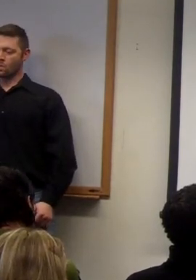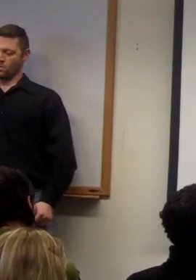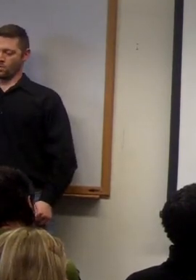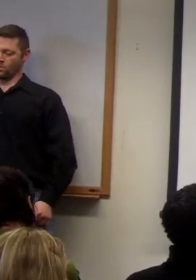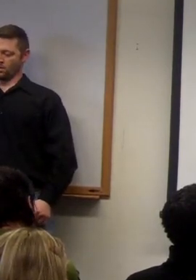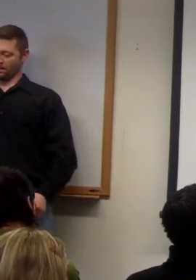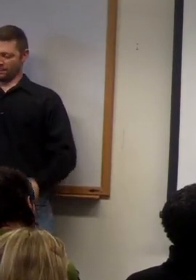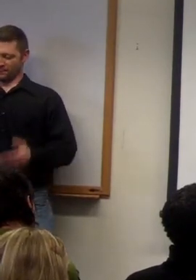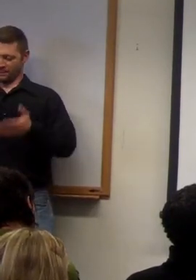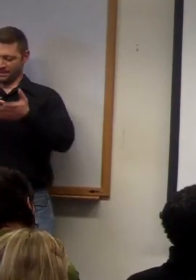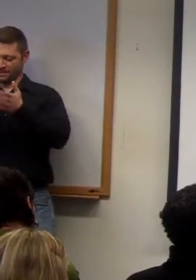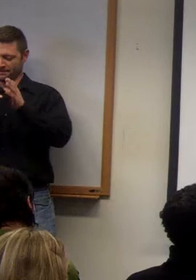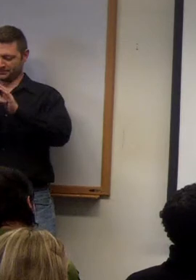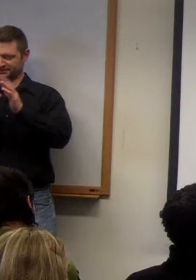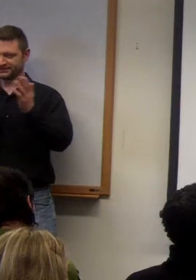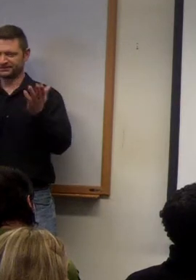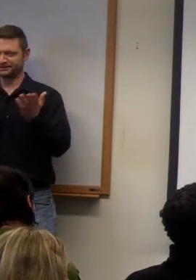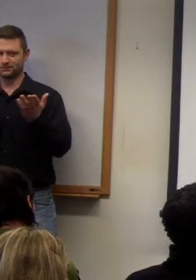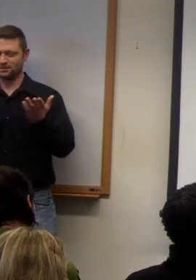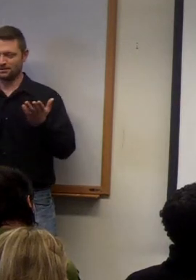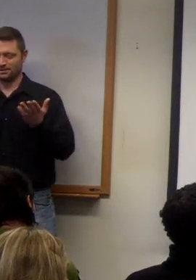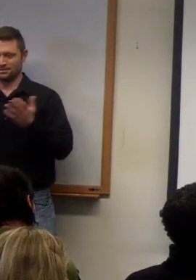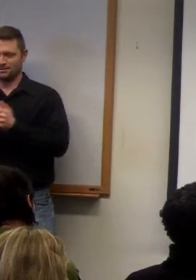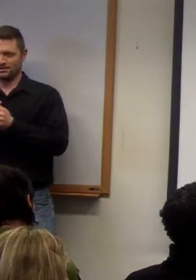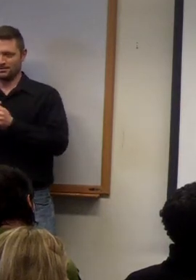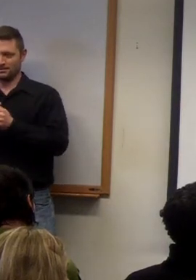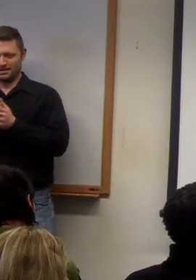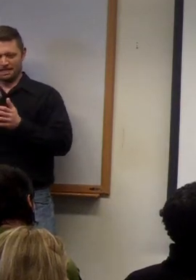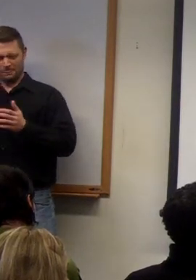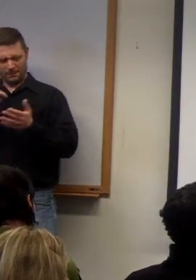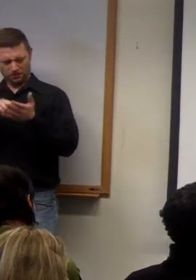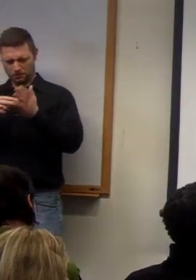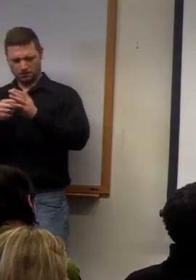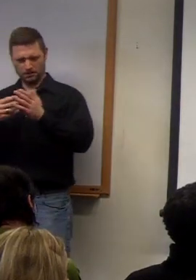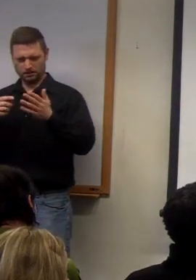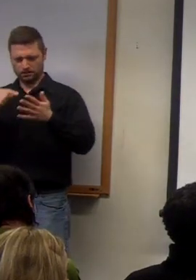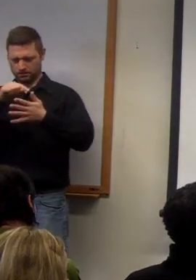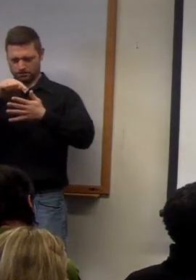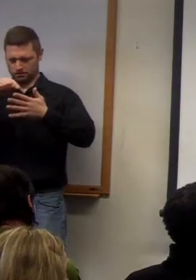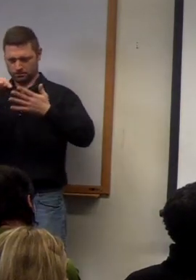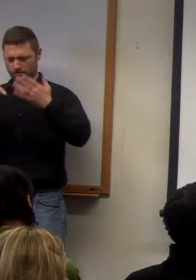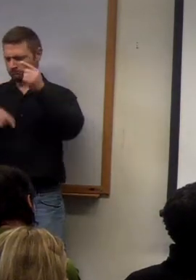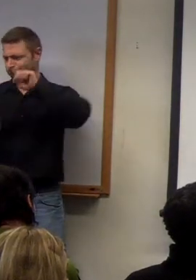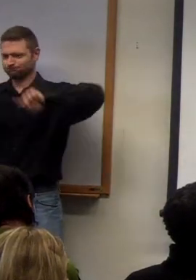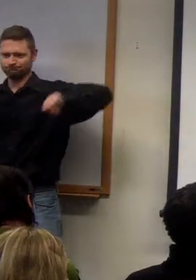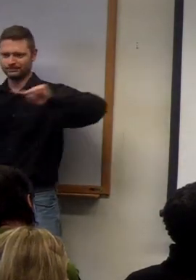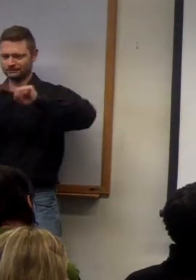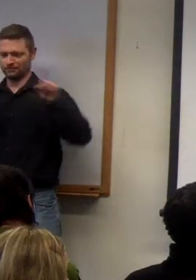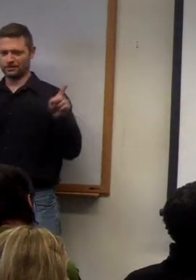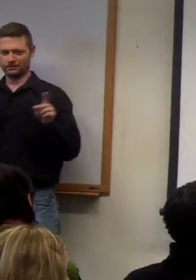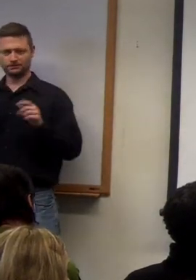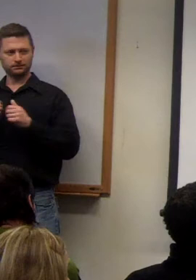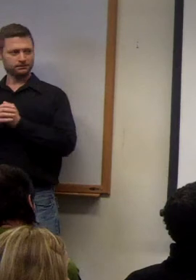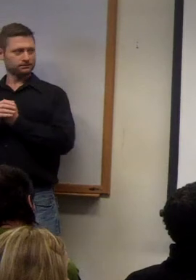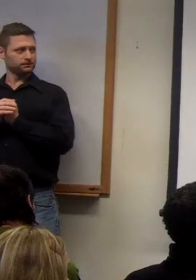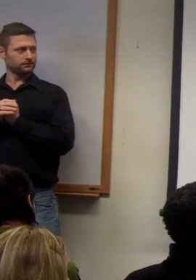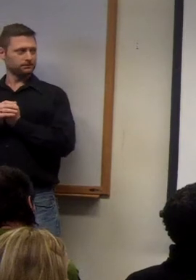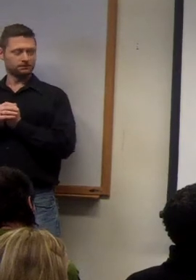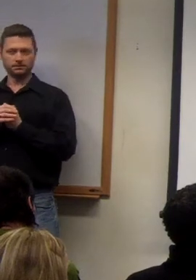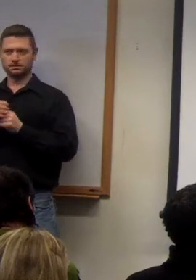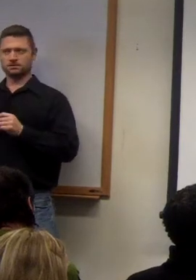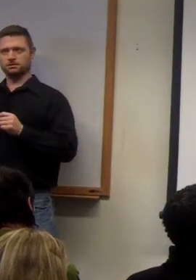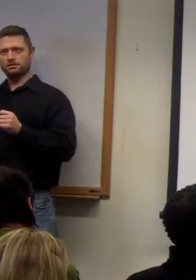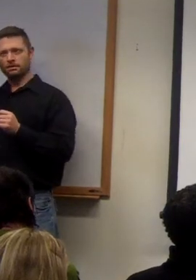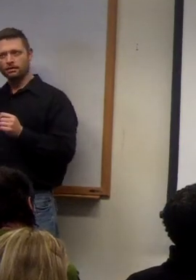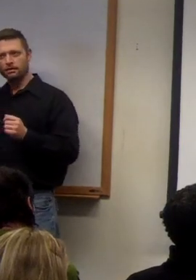means. It dawned on me what that could imply. And then the severity of it started to kind of